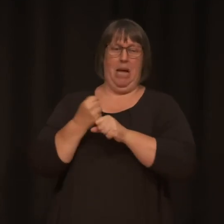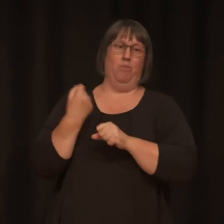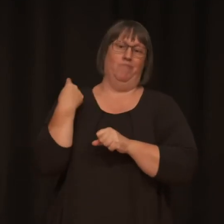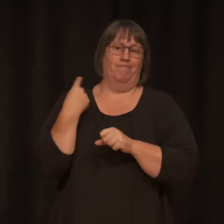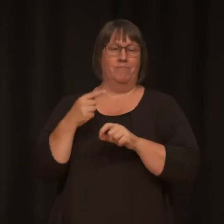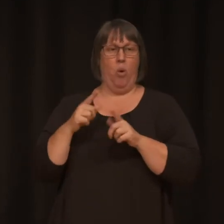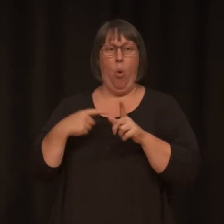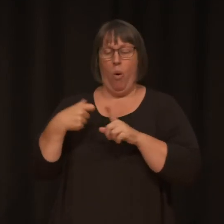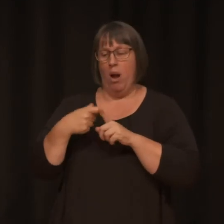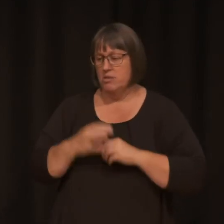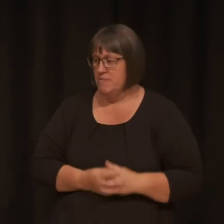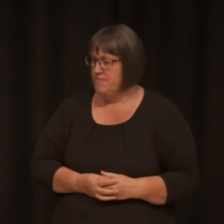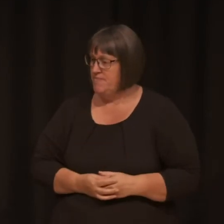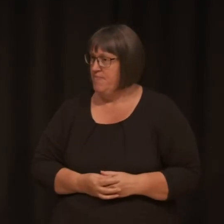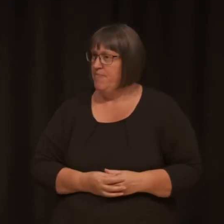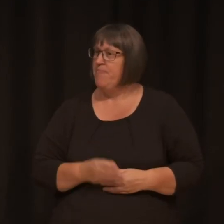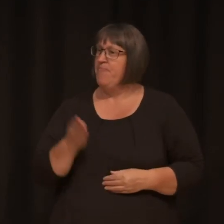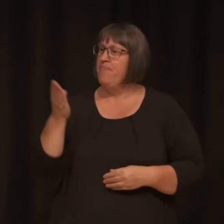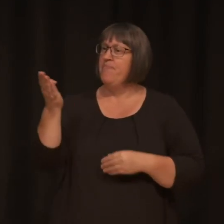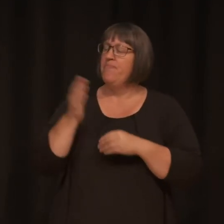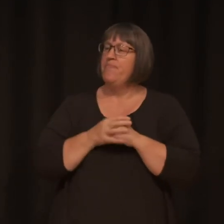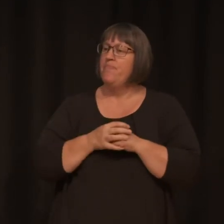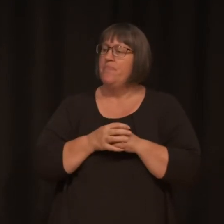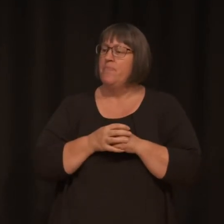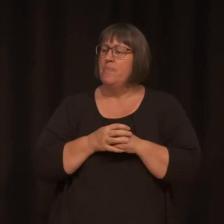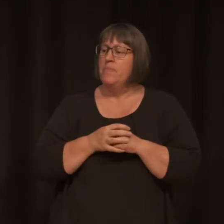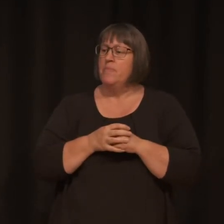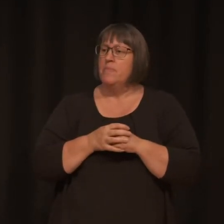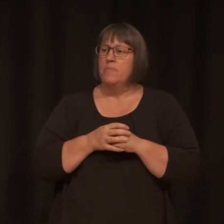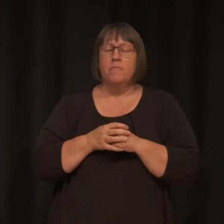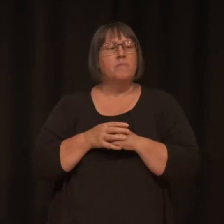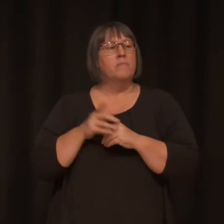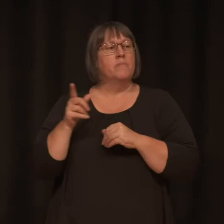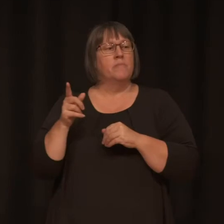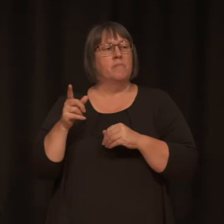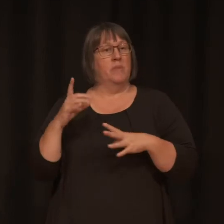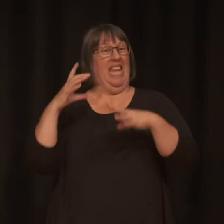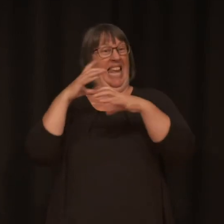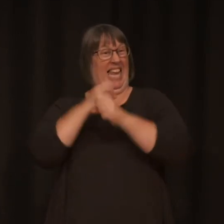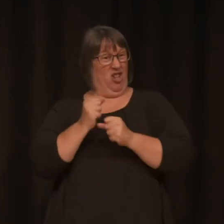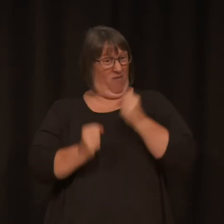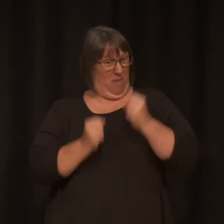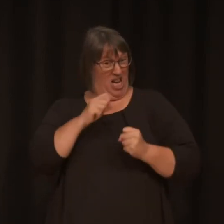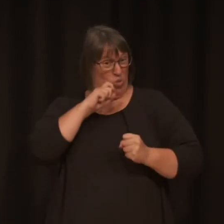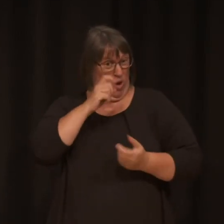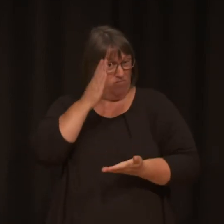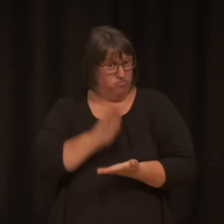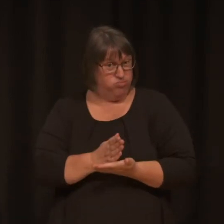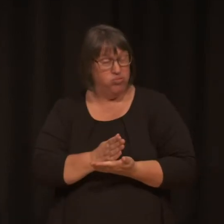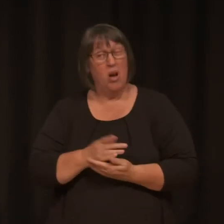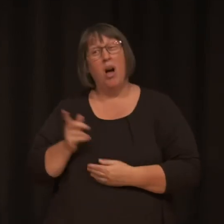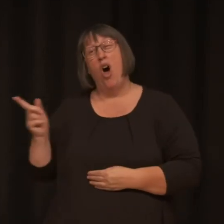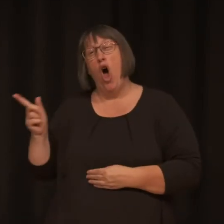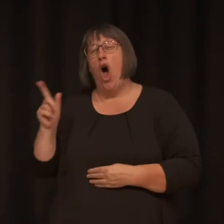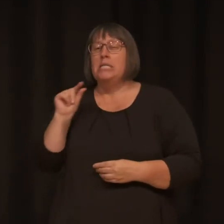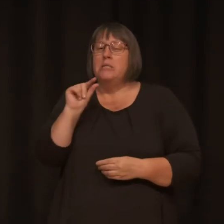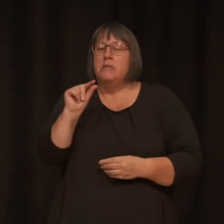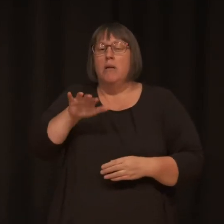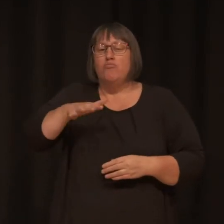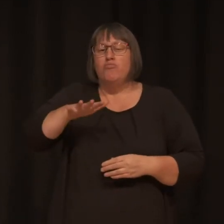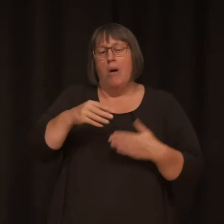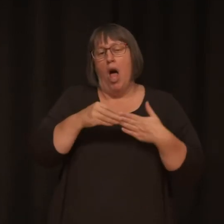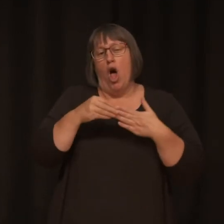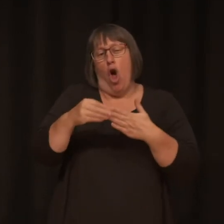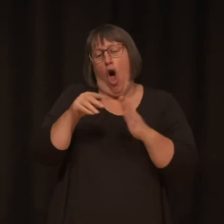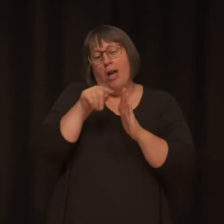We had at that point, we were giving a general guide around what we expected within the quarter. We haven't stopped the